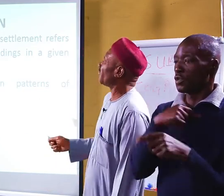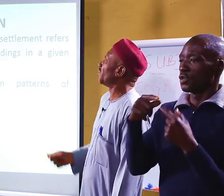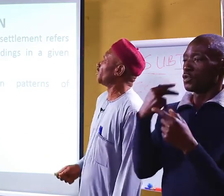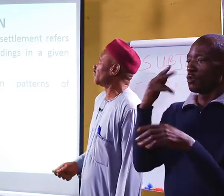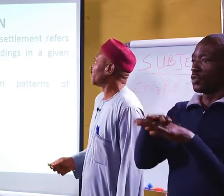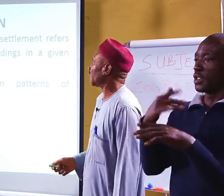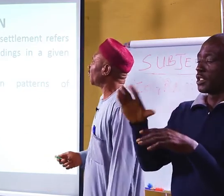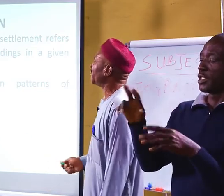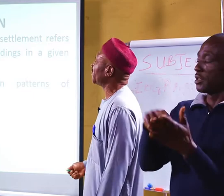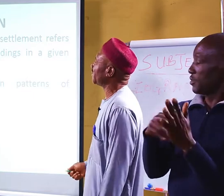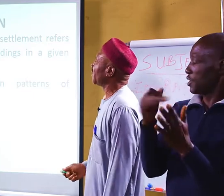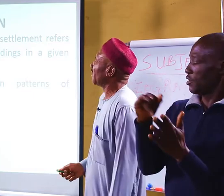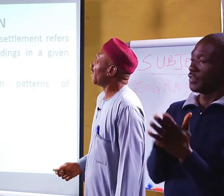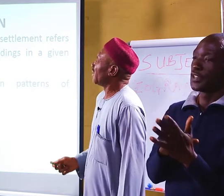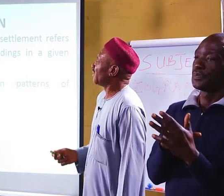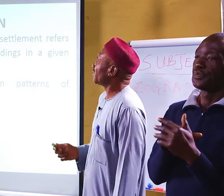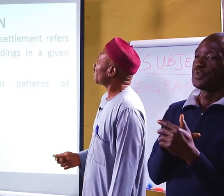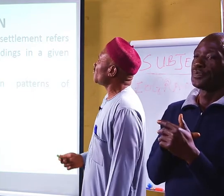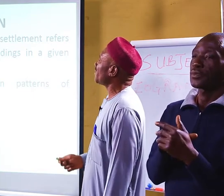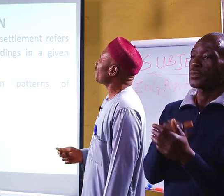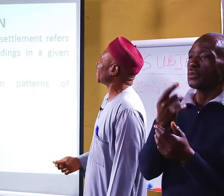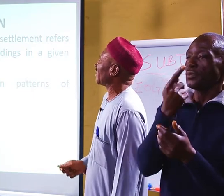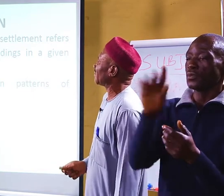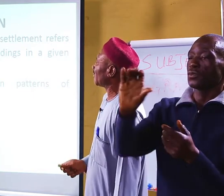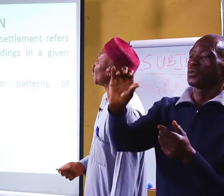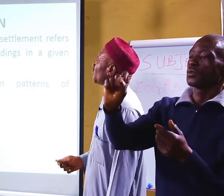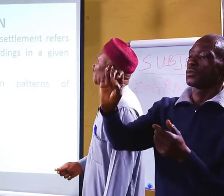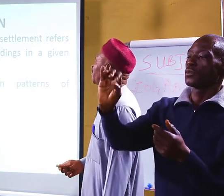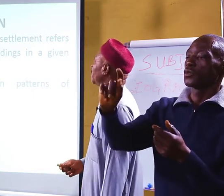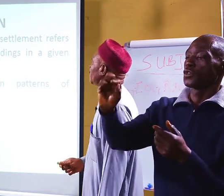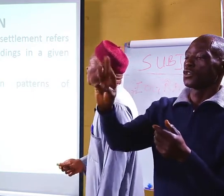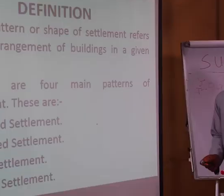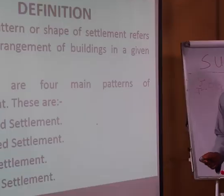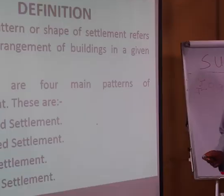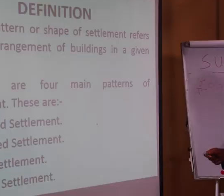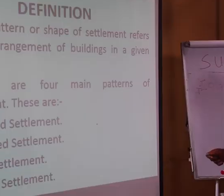the definition of this. The settlement pattern or shape